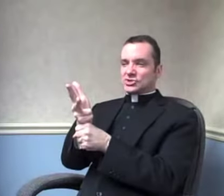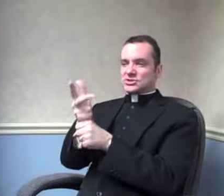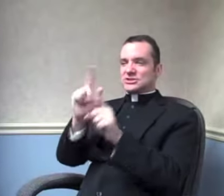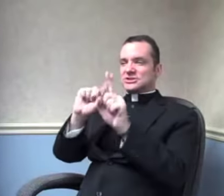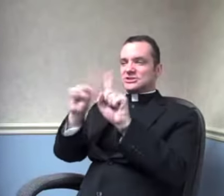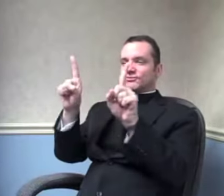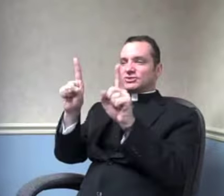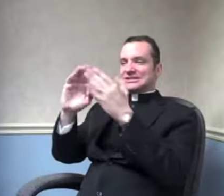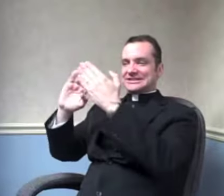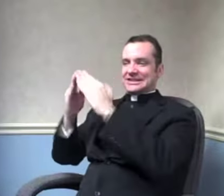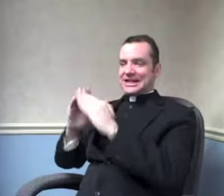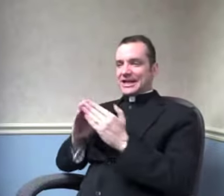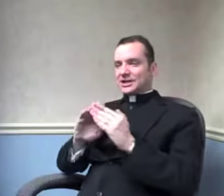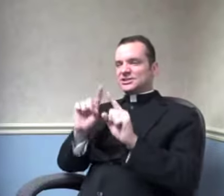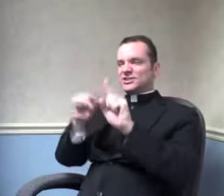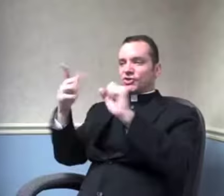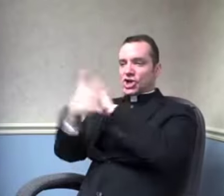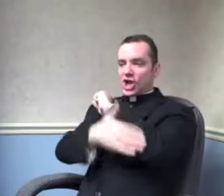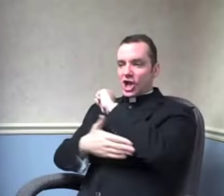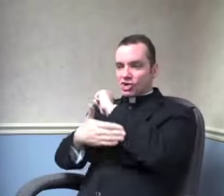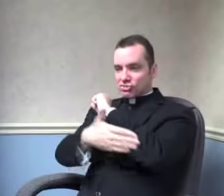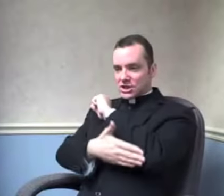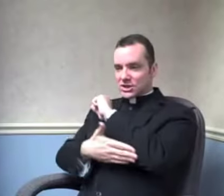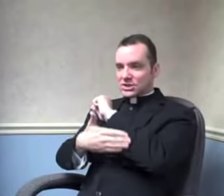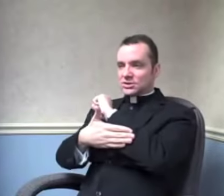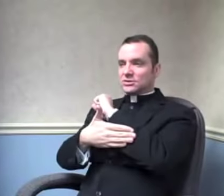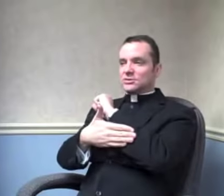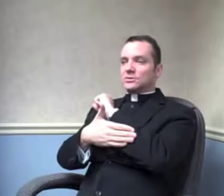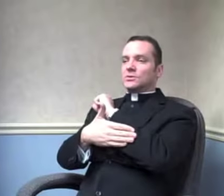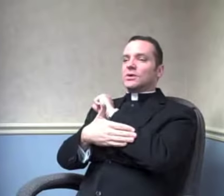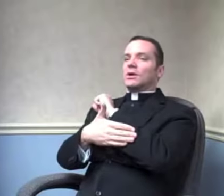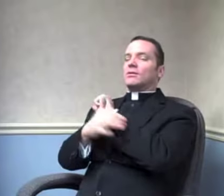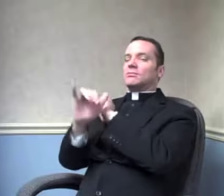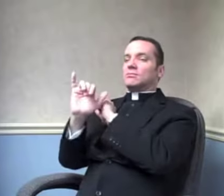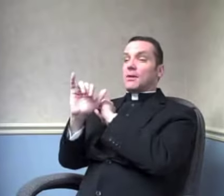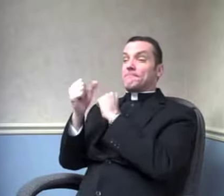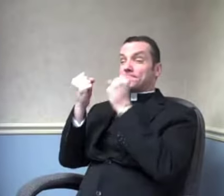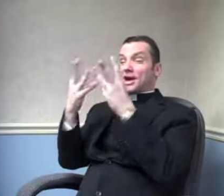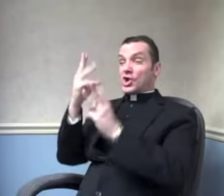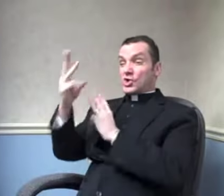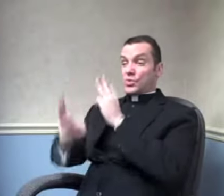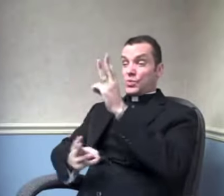World Youth Day happens every couple of years in a different city somewhere in the world.